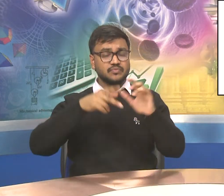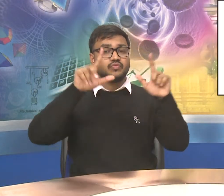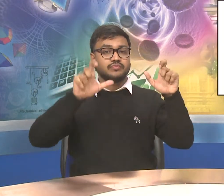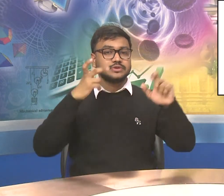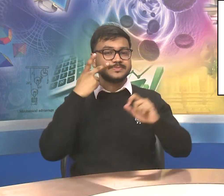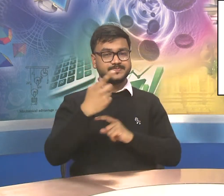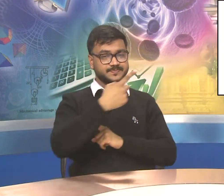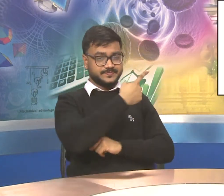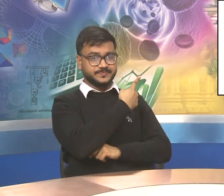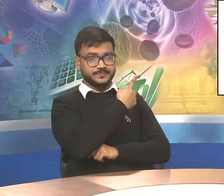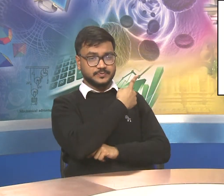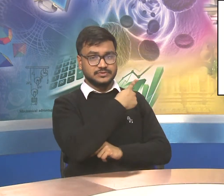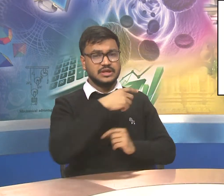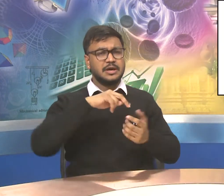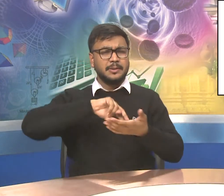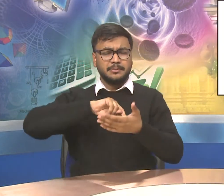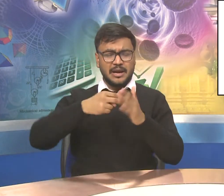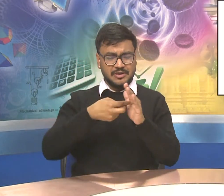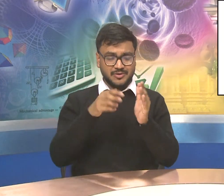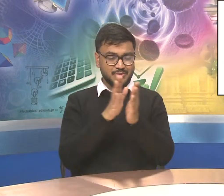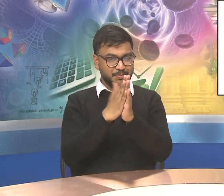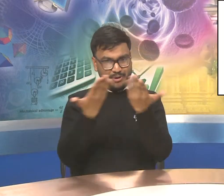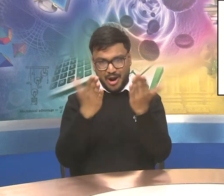Next is bibliography.